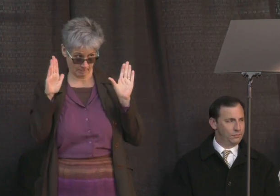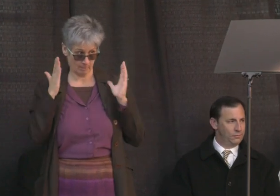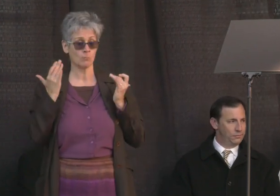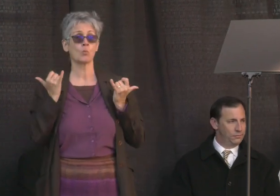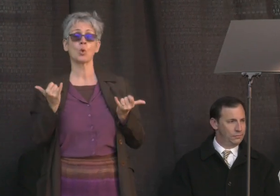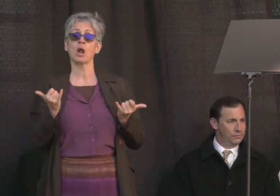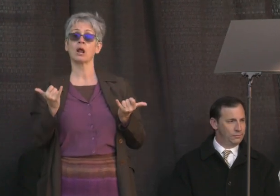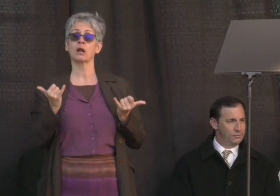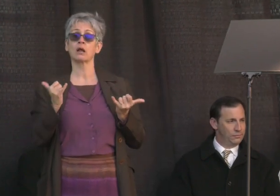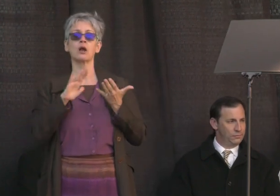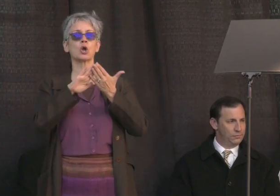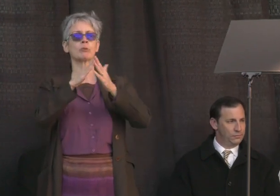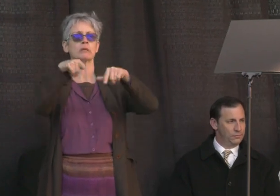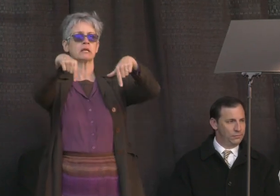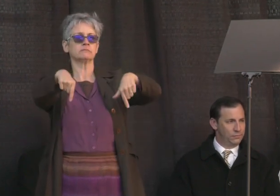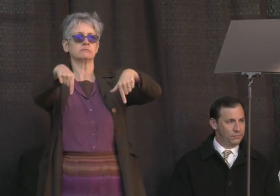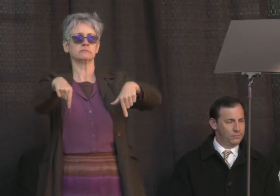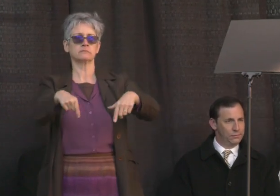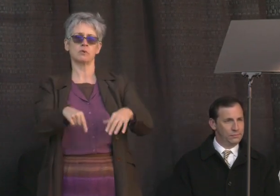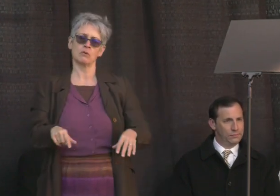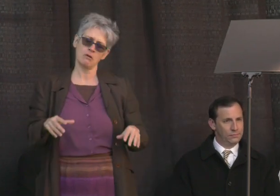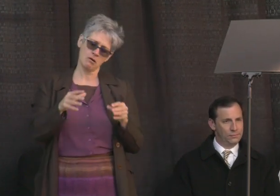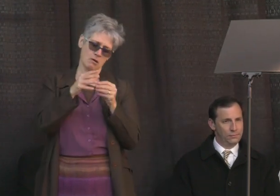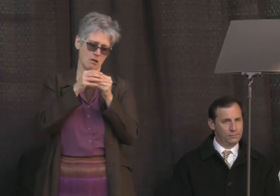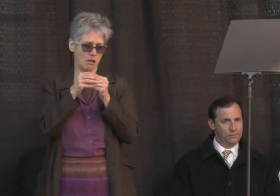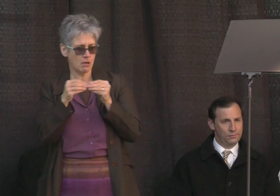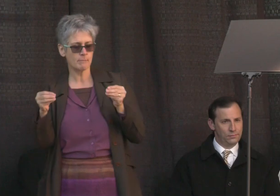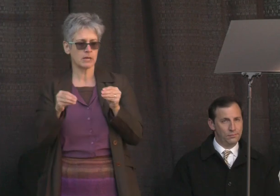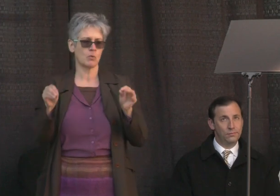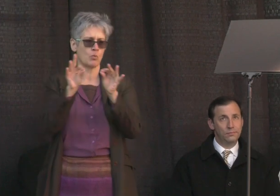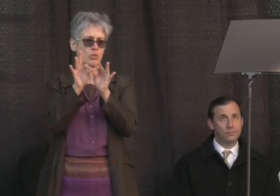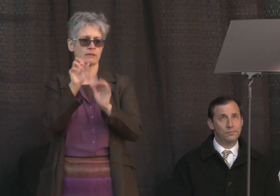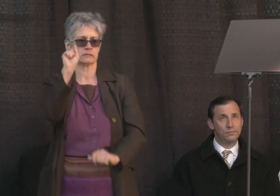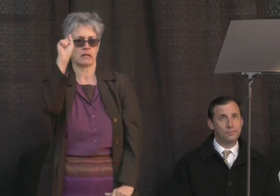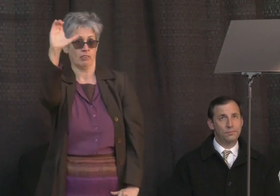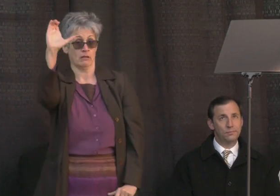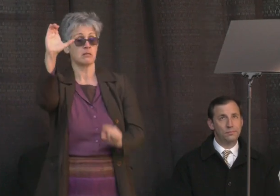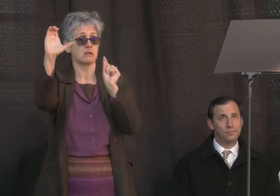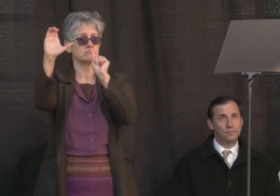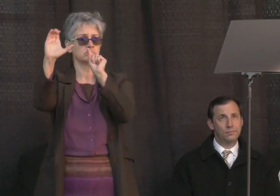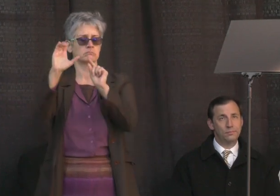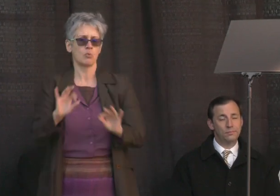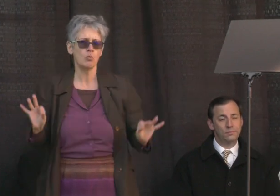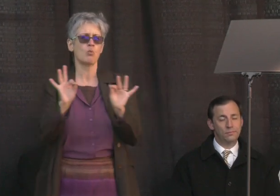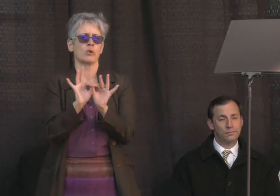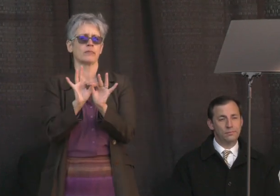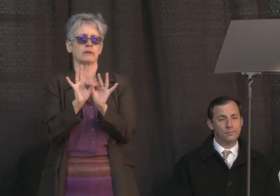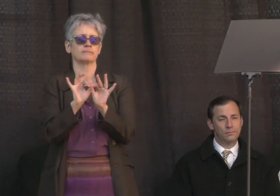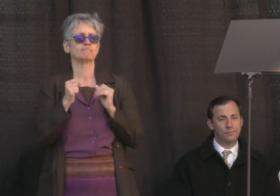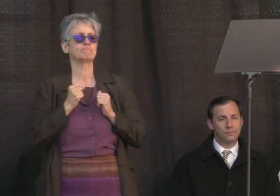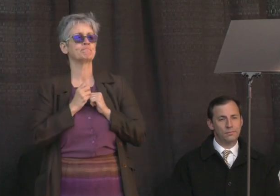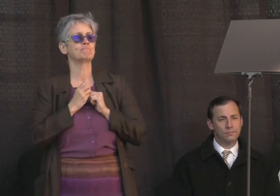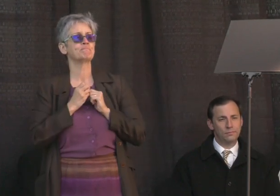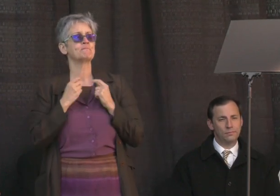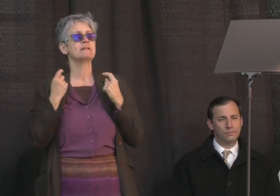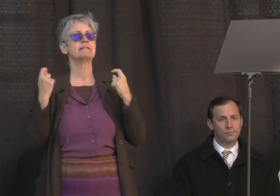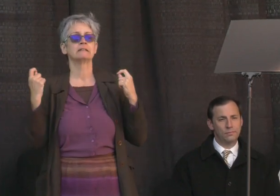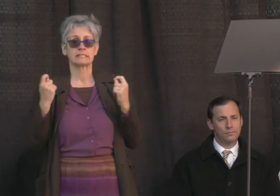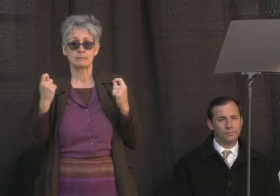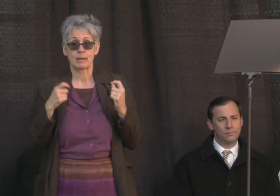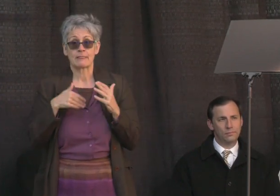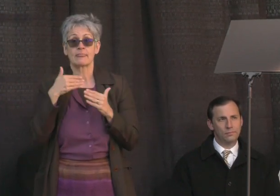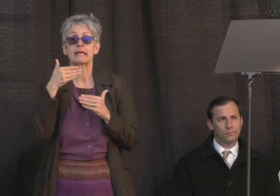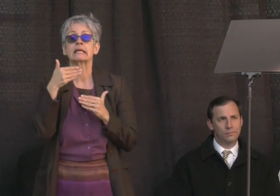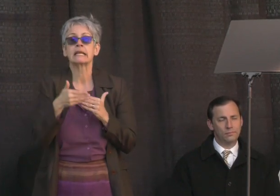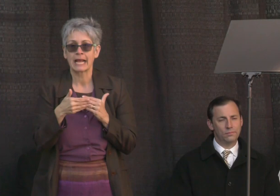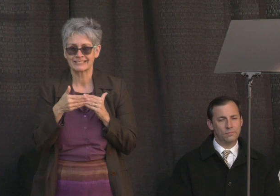our community is worth it. Columbia is worth it. South Carolina is worth it. So as we celebrate this next chapter of our